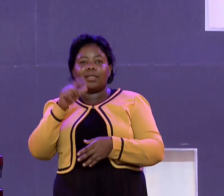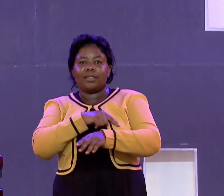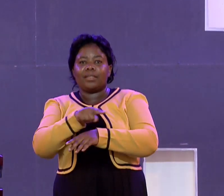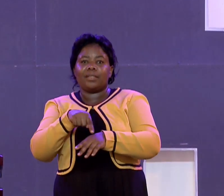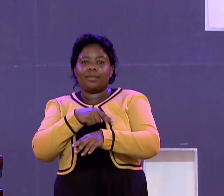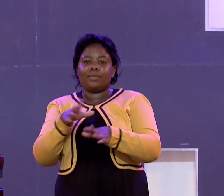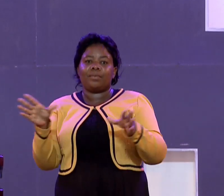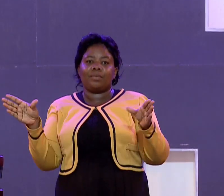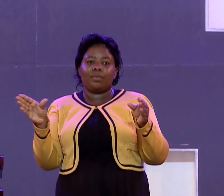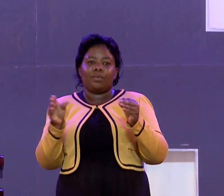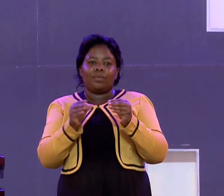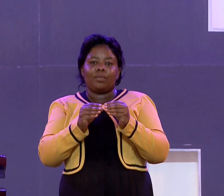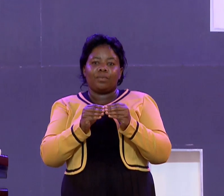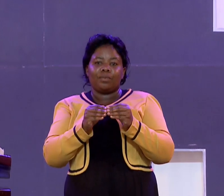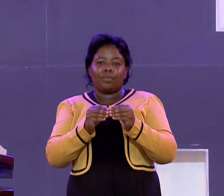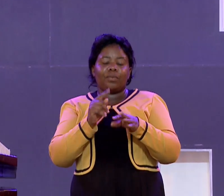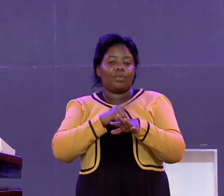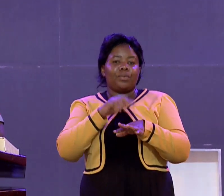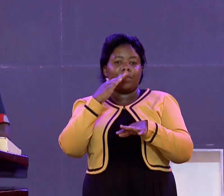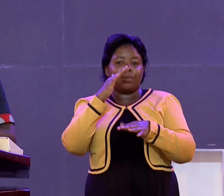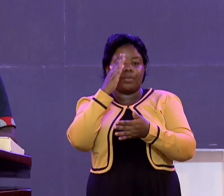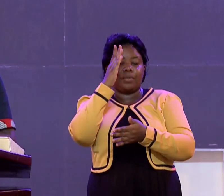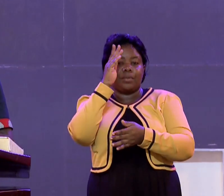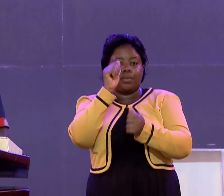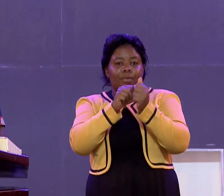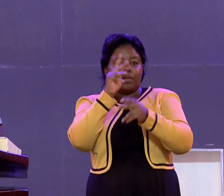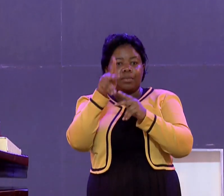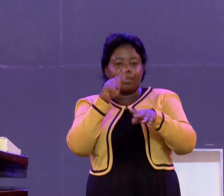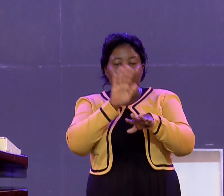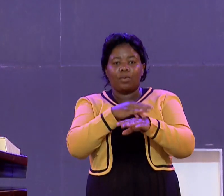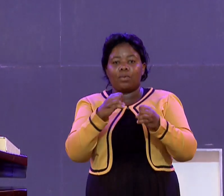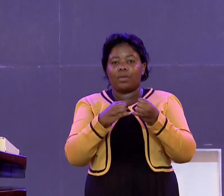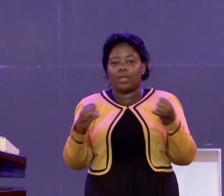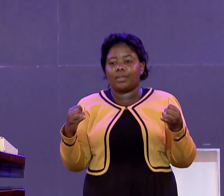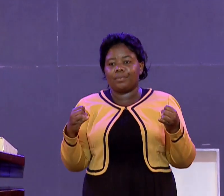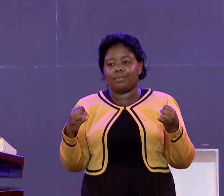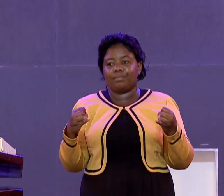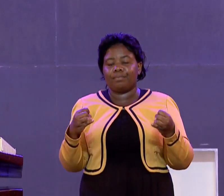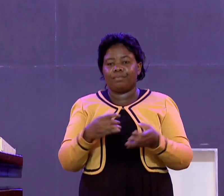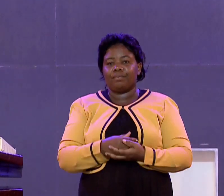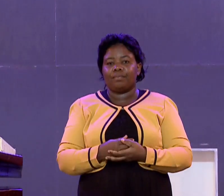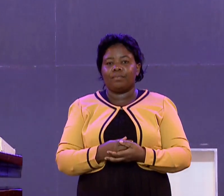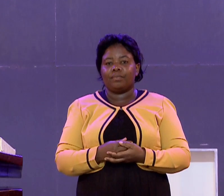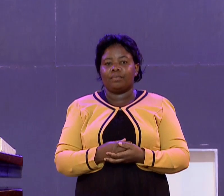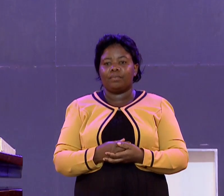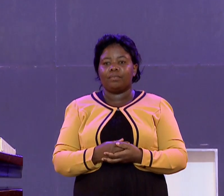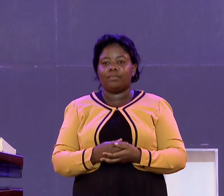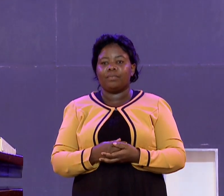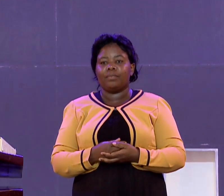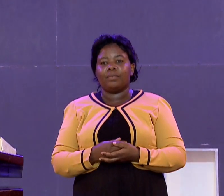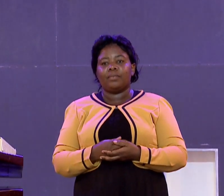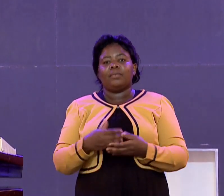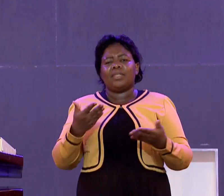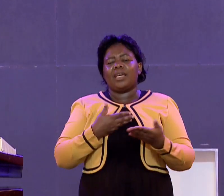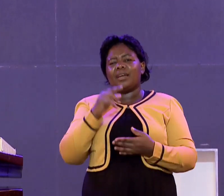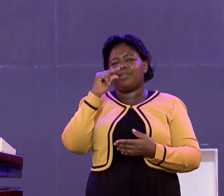maliriza nga twogerako n'abantu abali online. This lunch hour wind up as we talk to those who are online. Babeerako